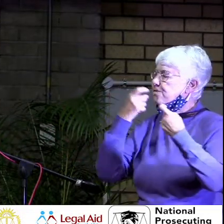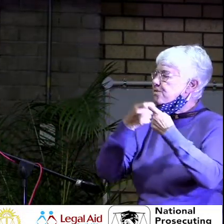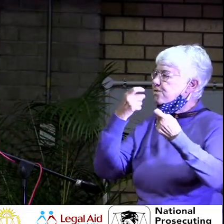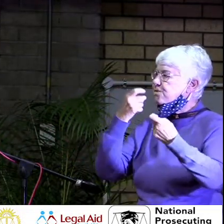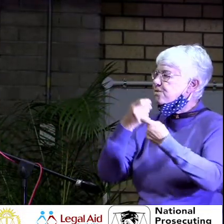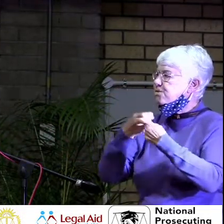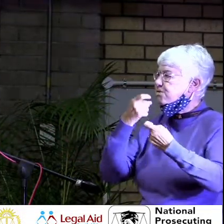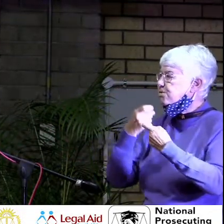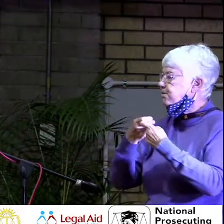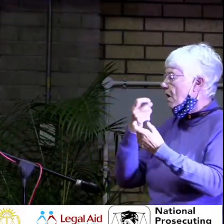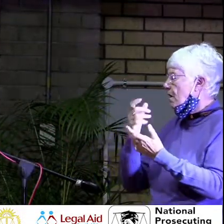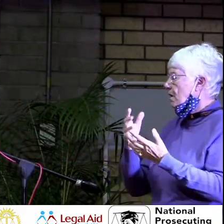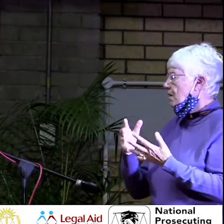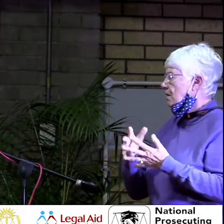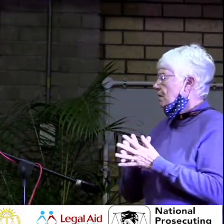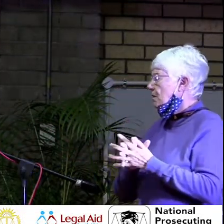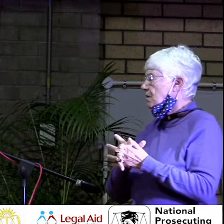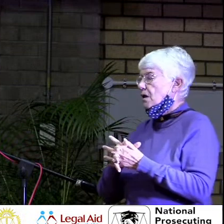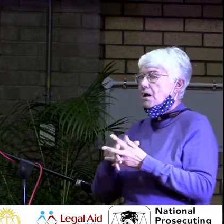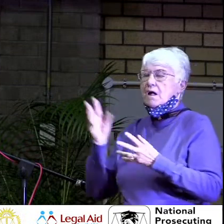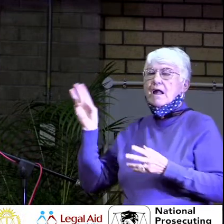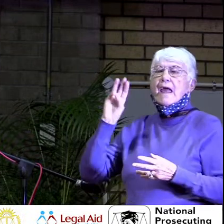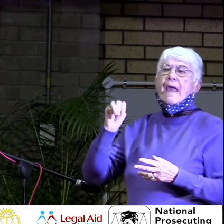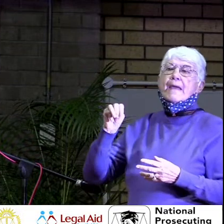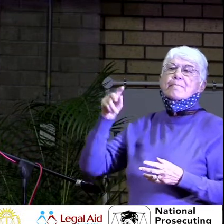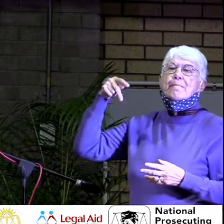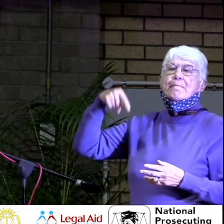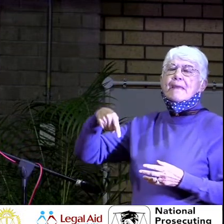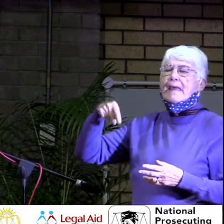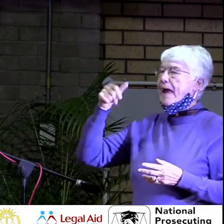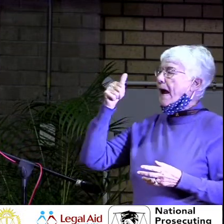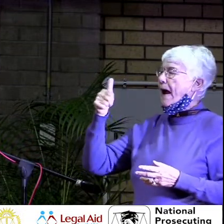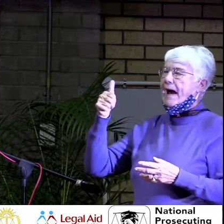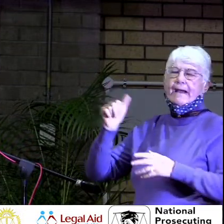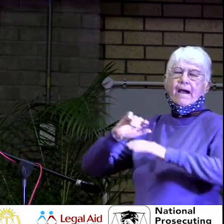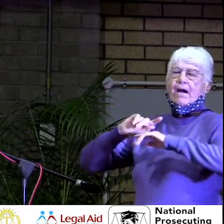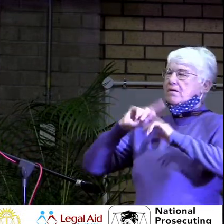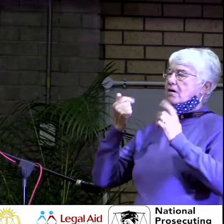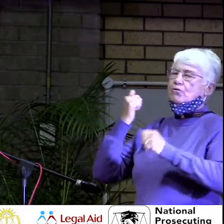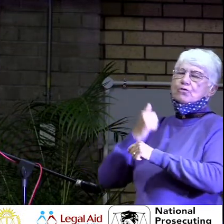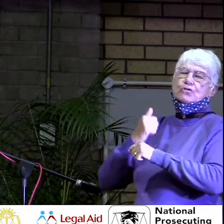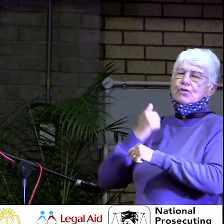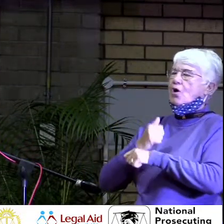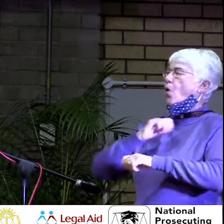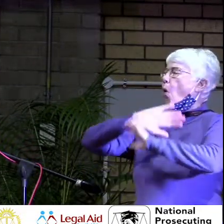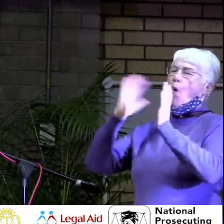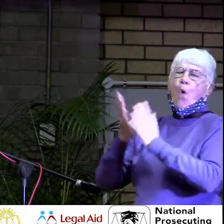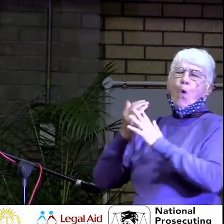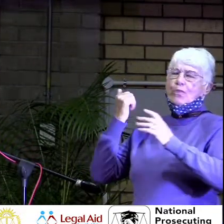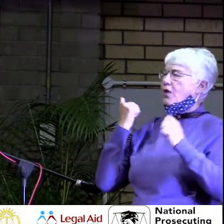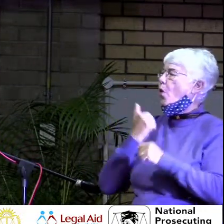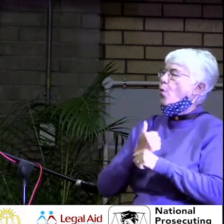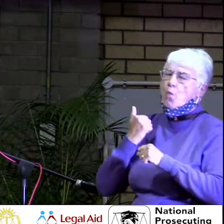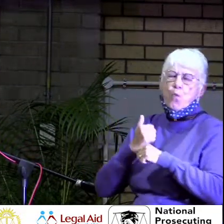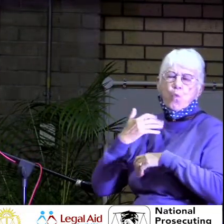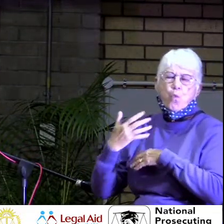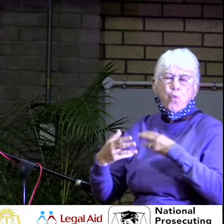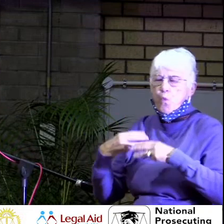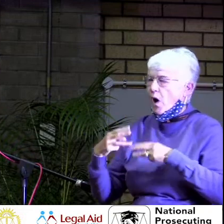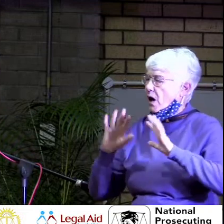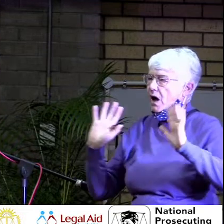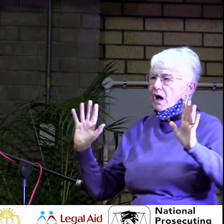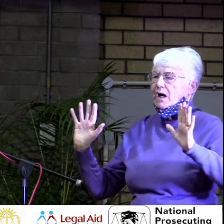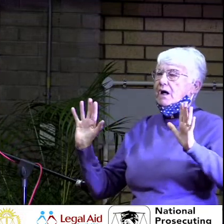Cluster, the NPA, cannot do it on our own. We need you, the community, to assist us. We heard this morning